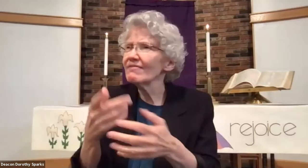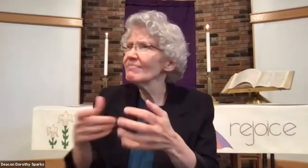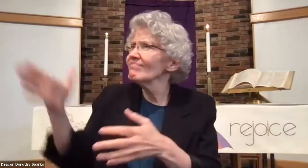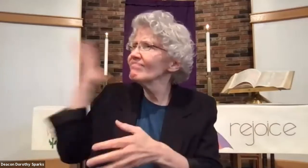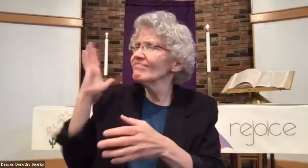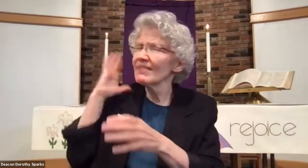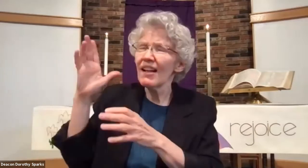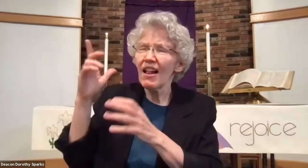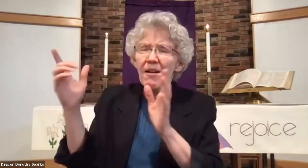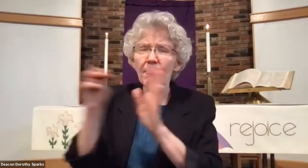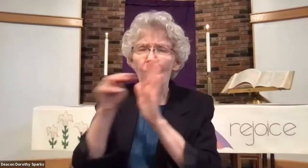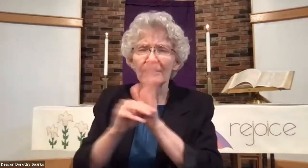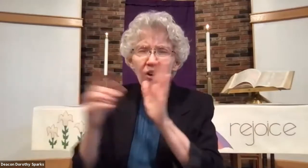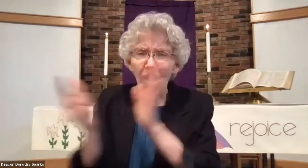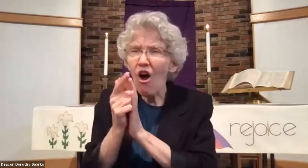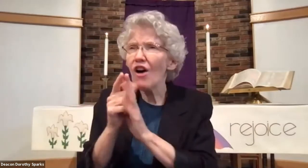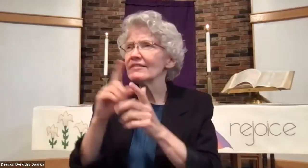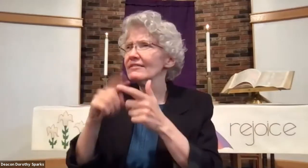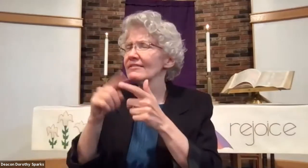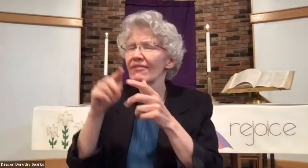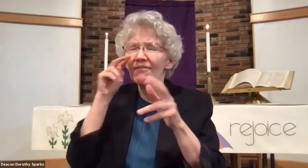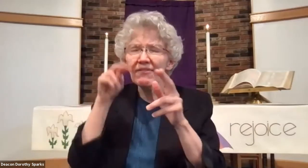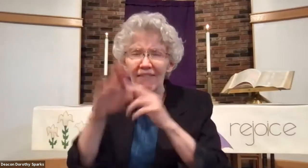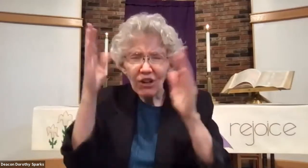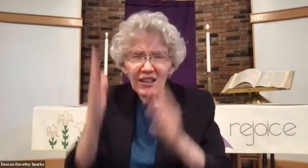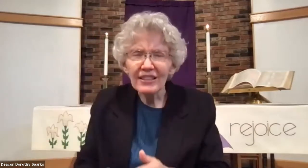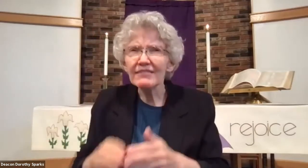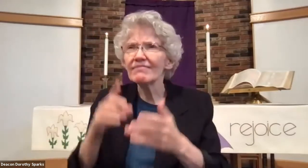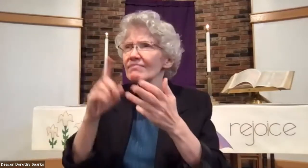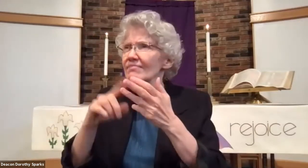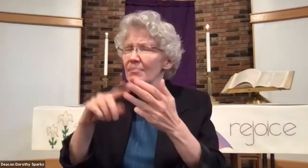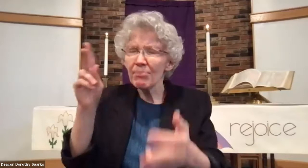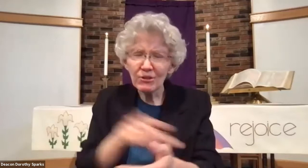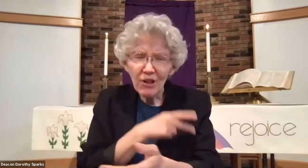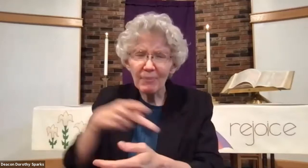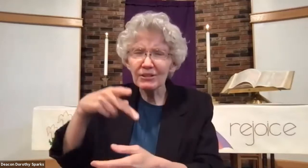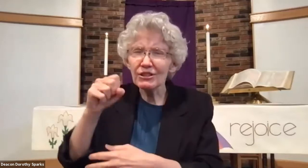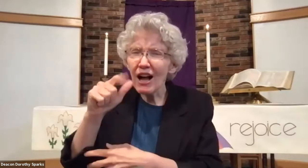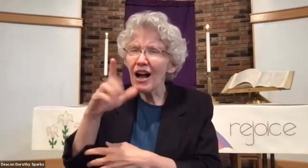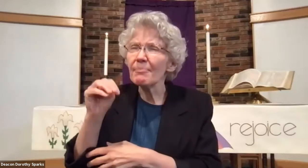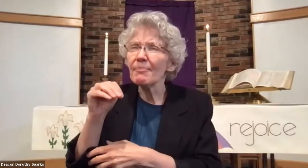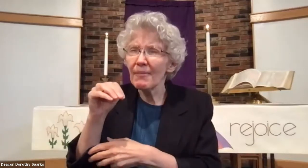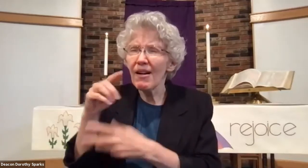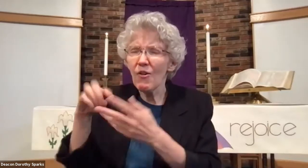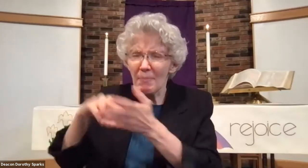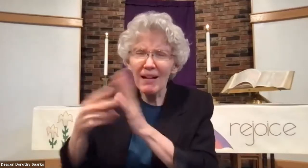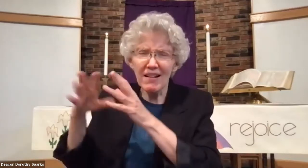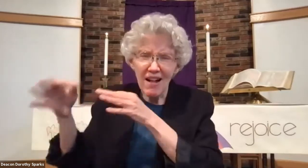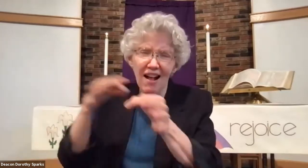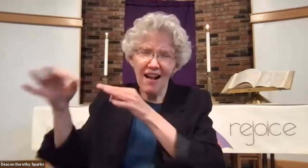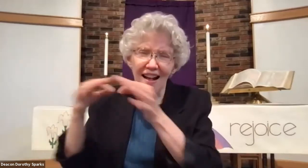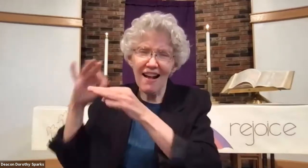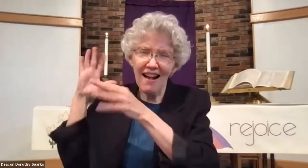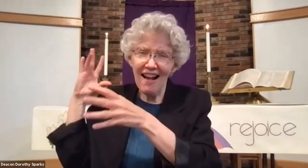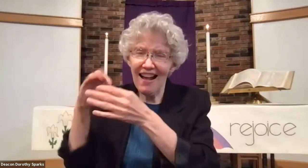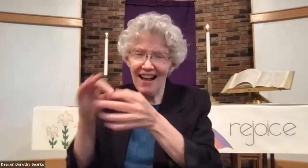I told you that everything written about me in the law of Moses, the books of the prophets,